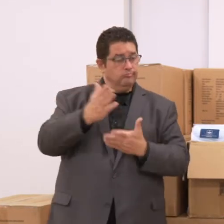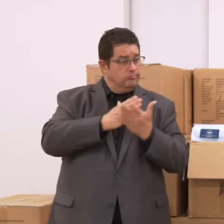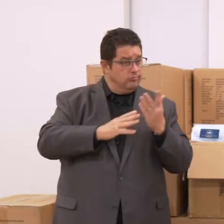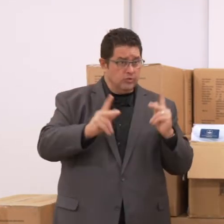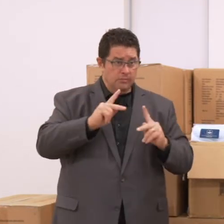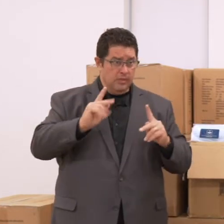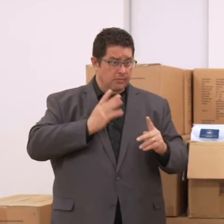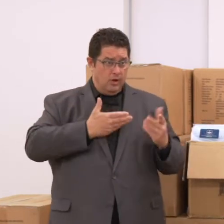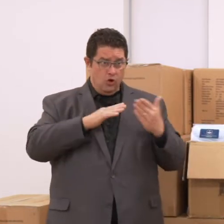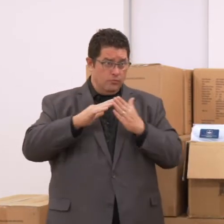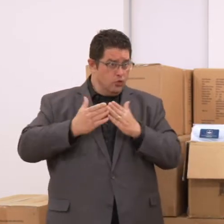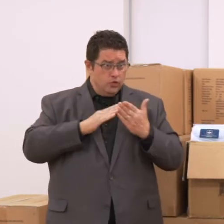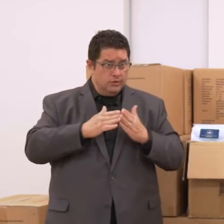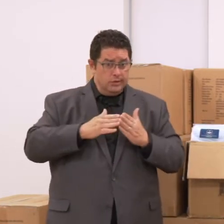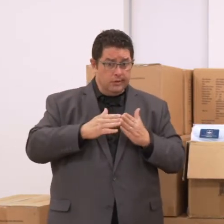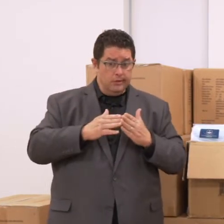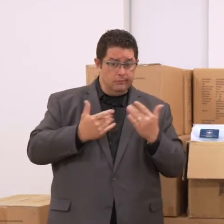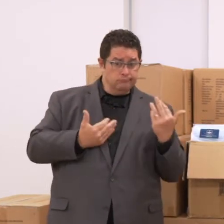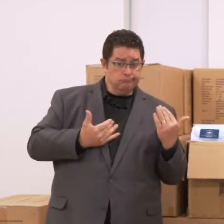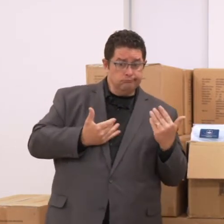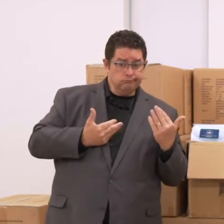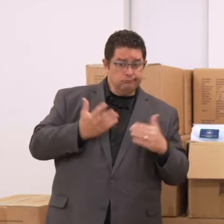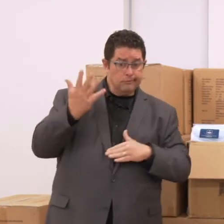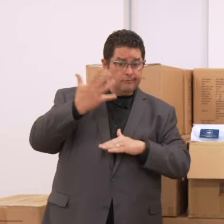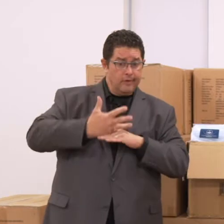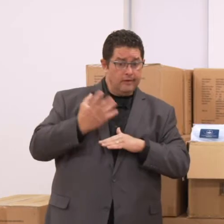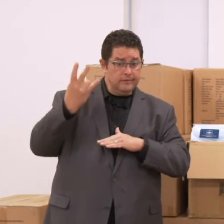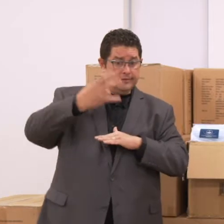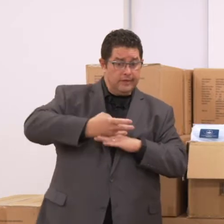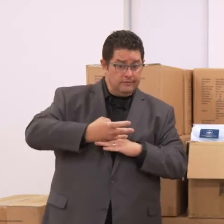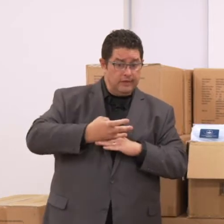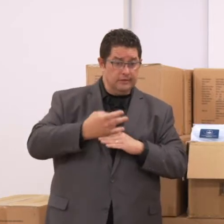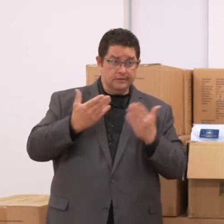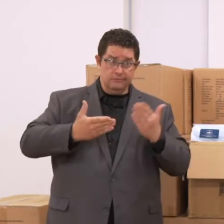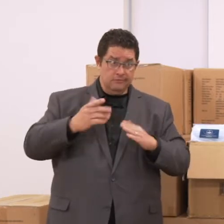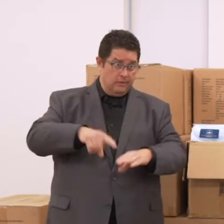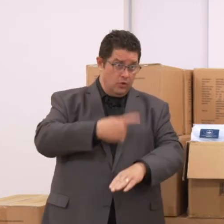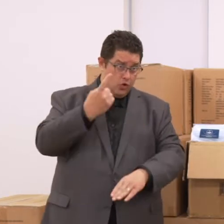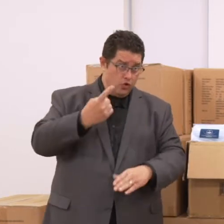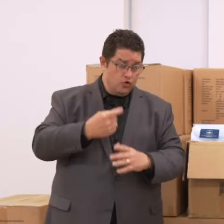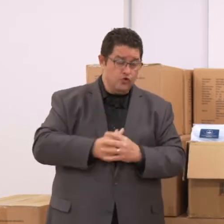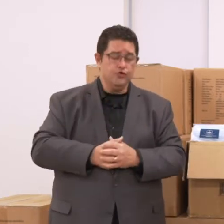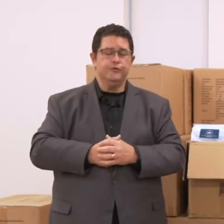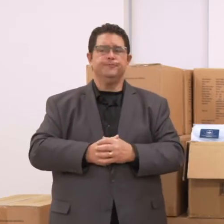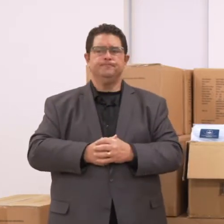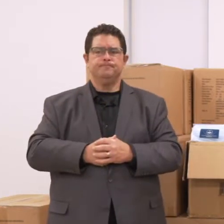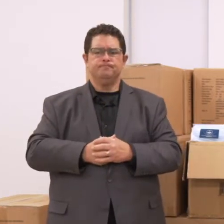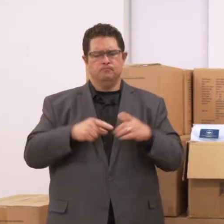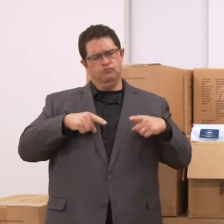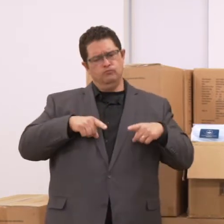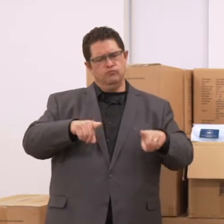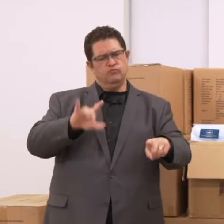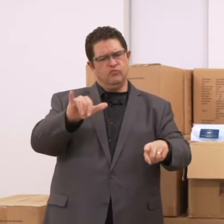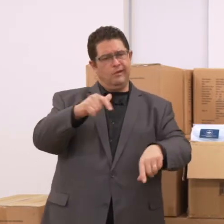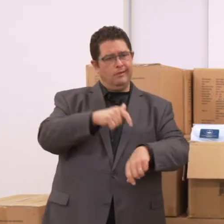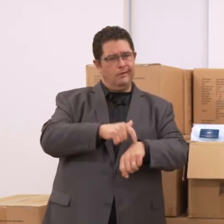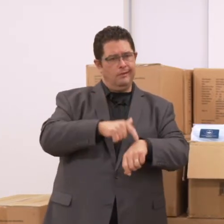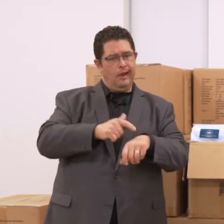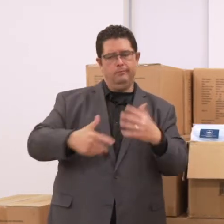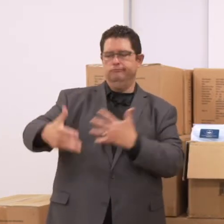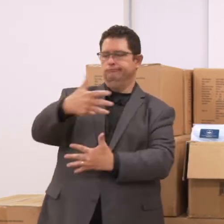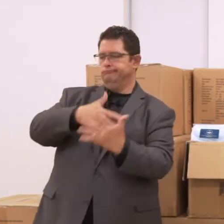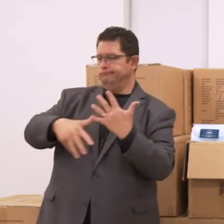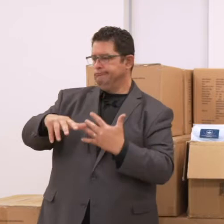community don't get a test result for 5 or 7 days or sometimes longer. During that time, they are interacting